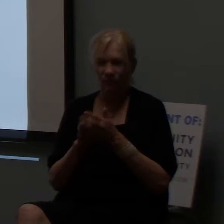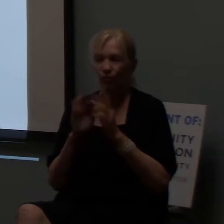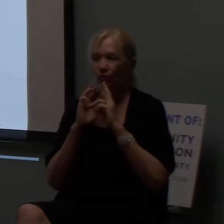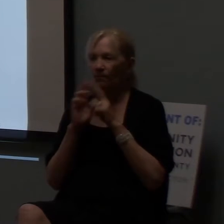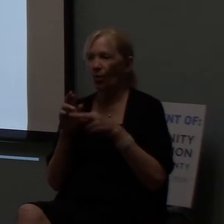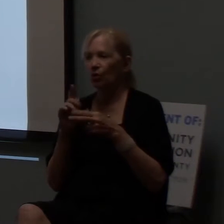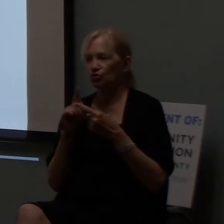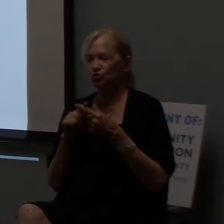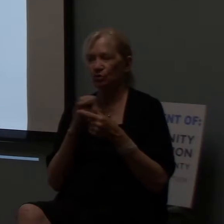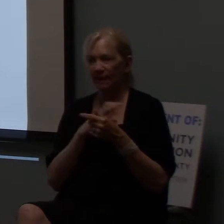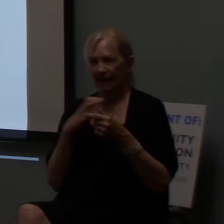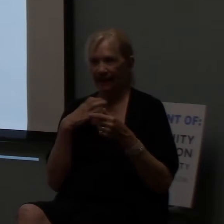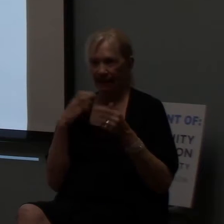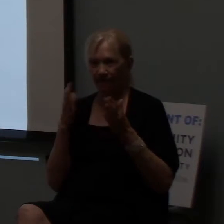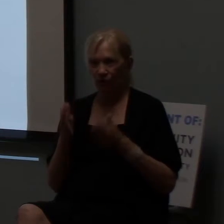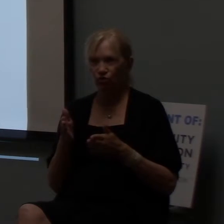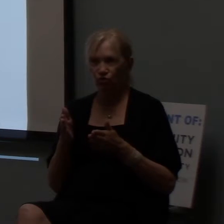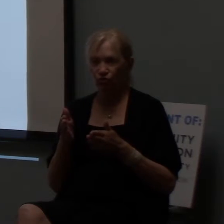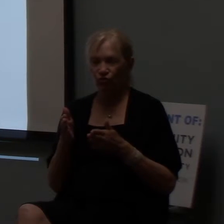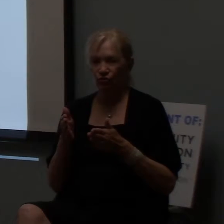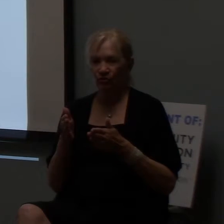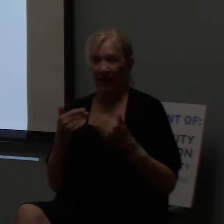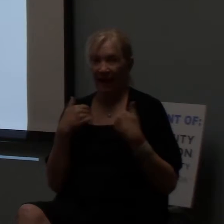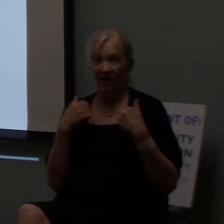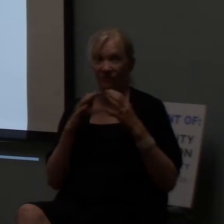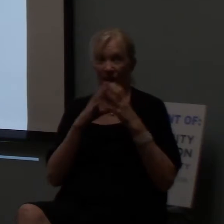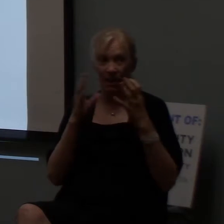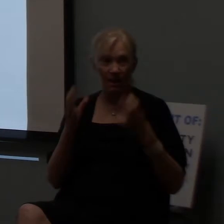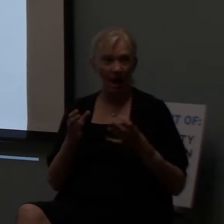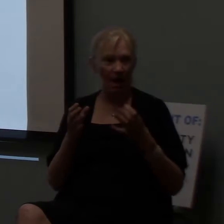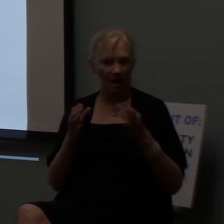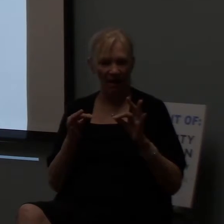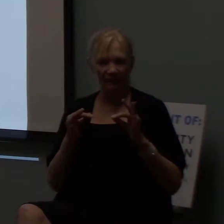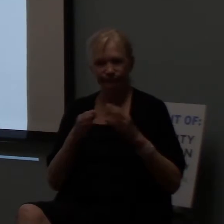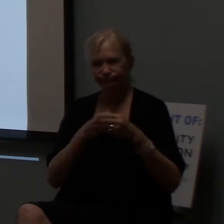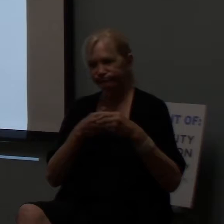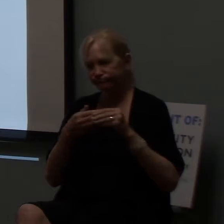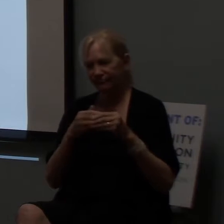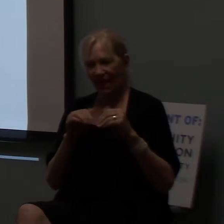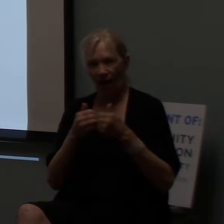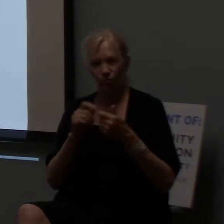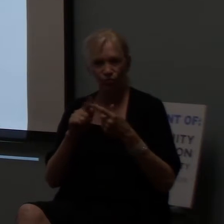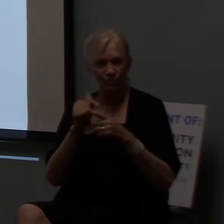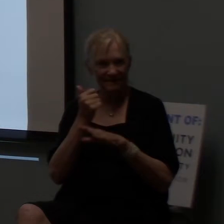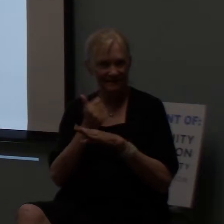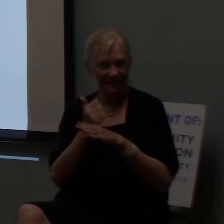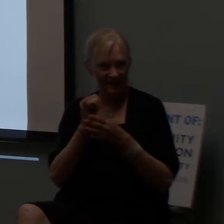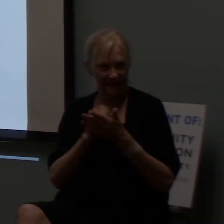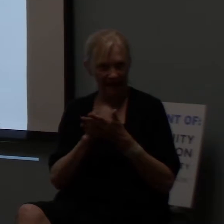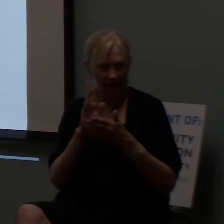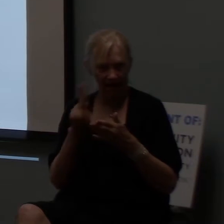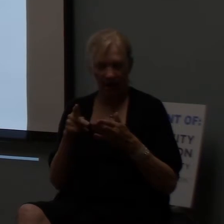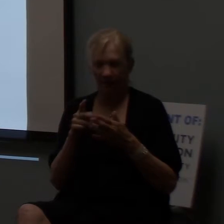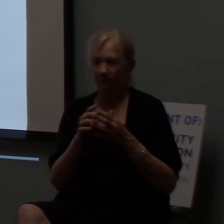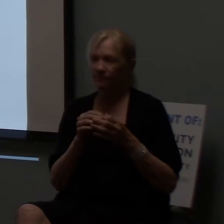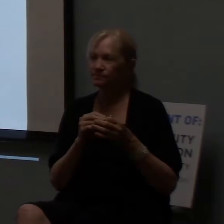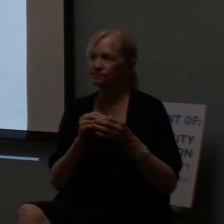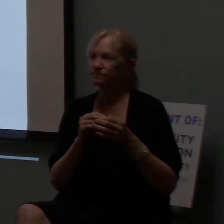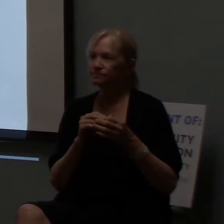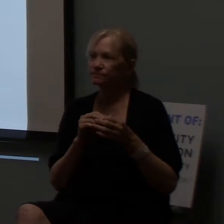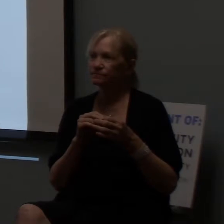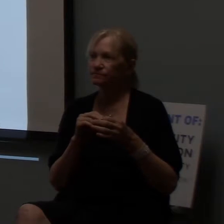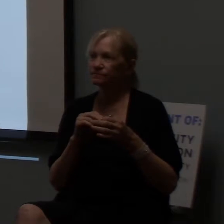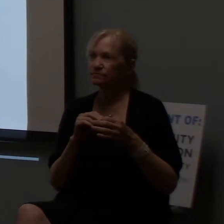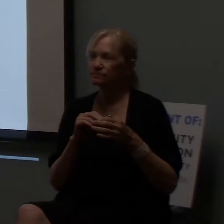directly to the commissioner. So the commissioners have a lot of latitude how they set that county manager up and what that county manager's role